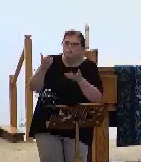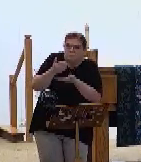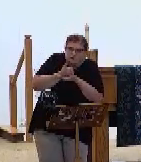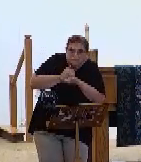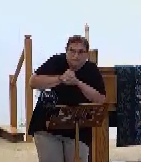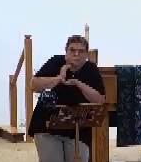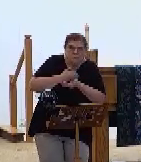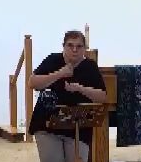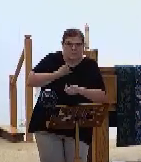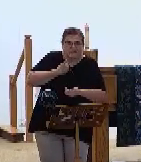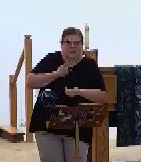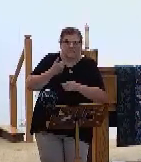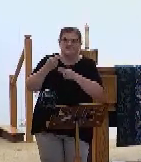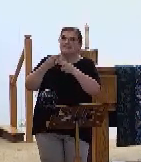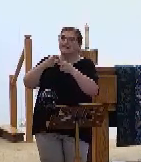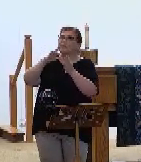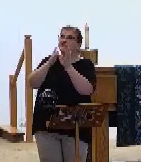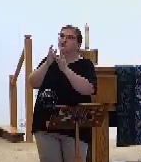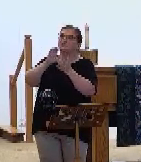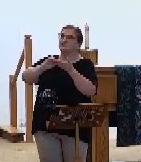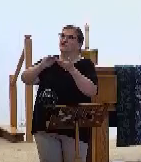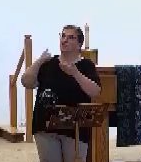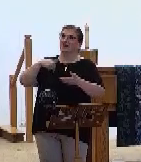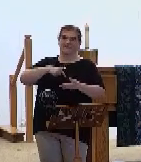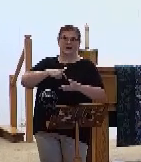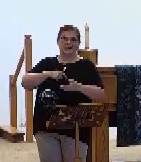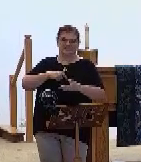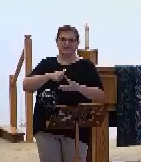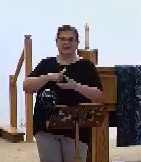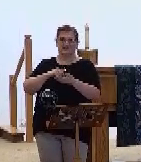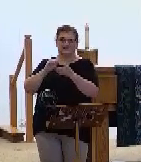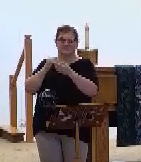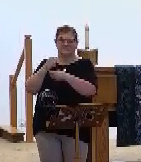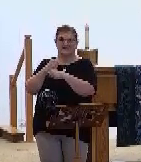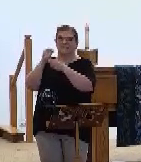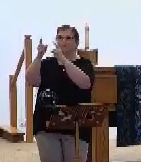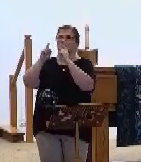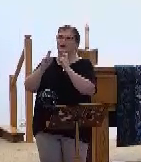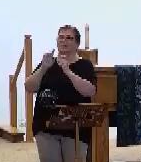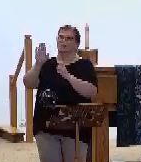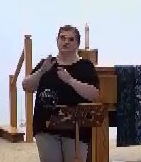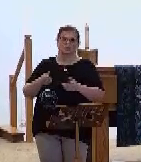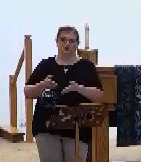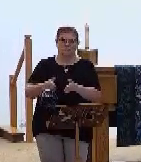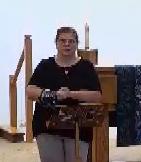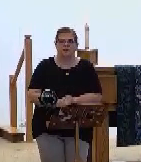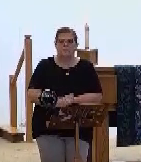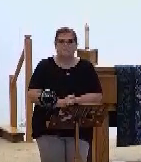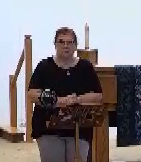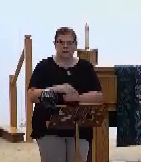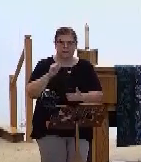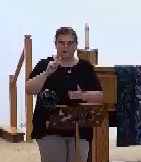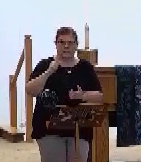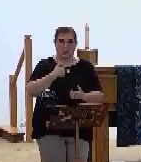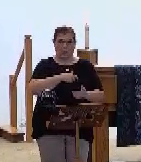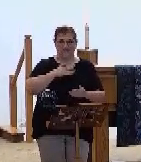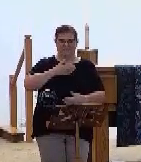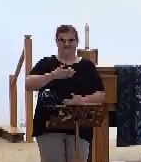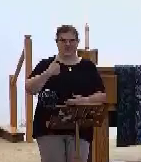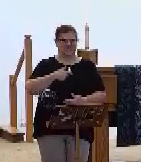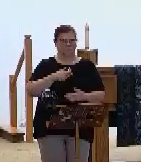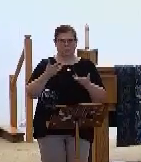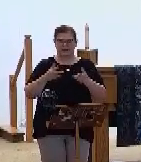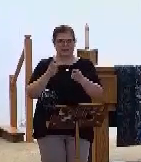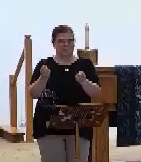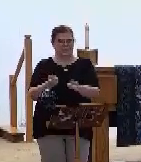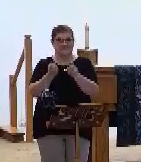of Jesus, forgive us and grant us your mercy. Righteous God, we confess that we have